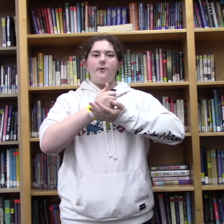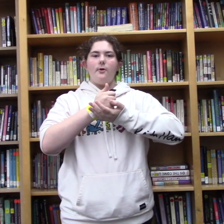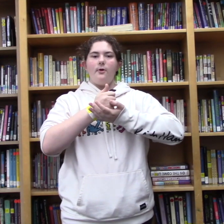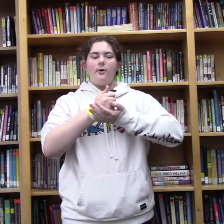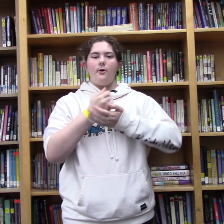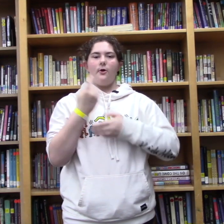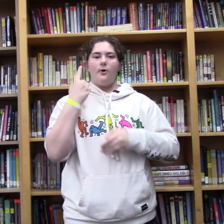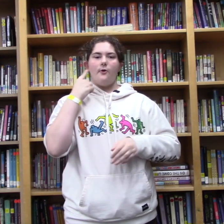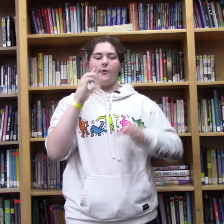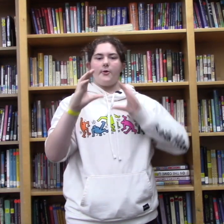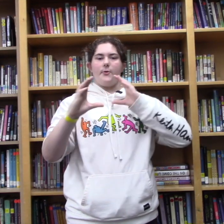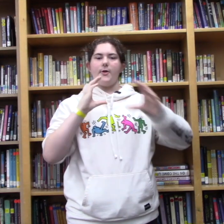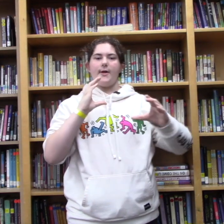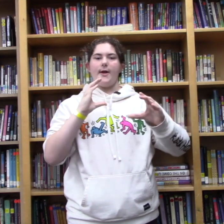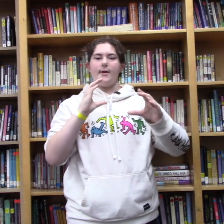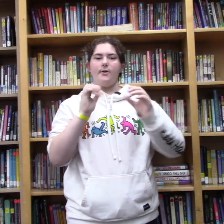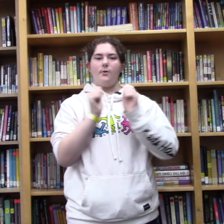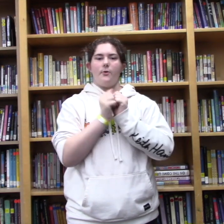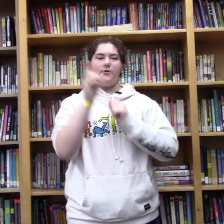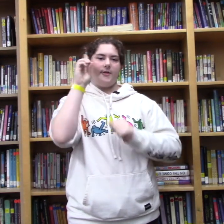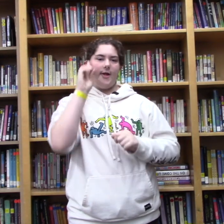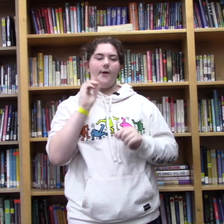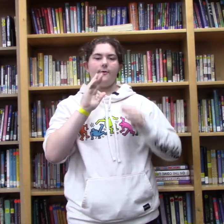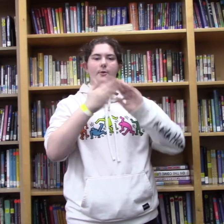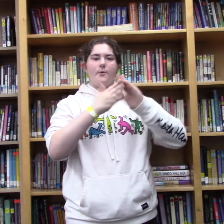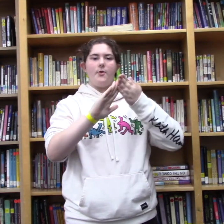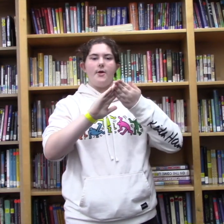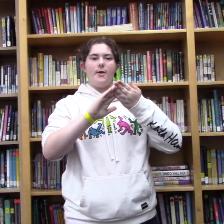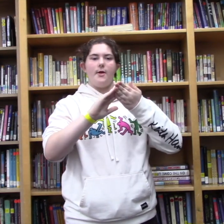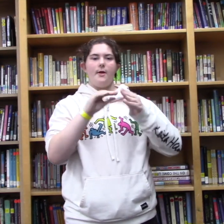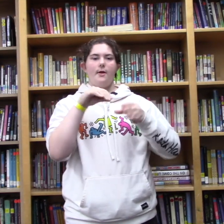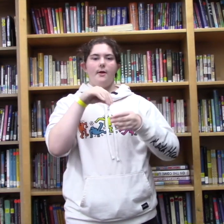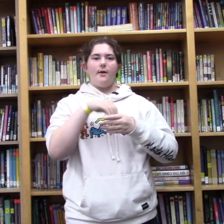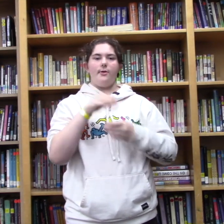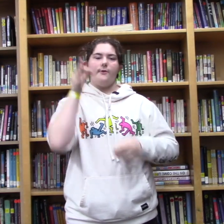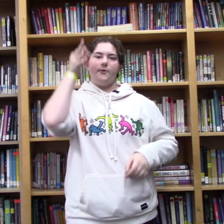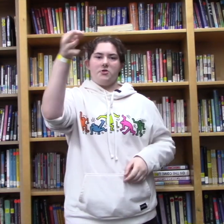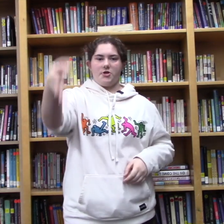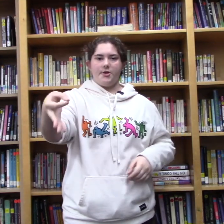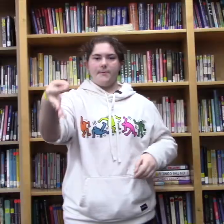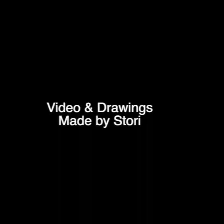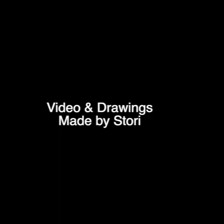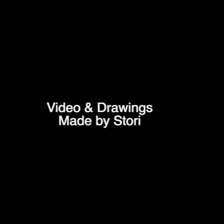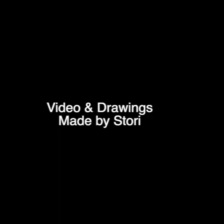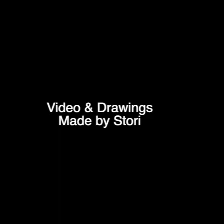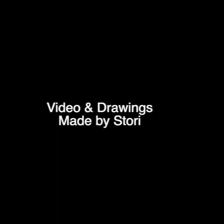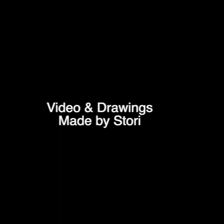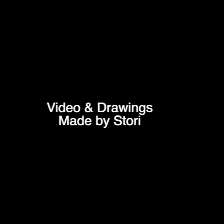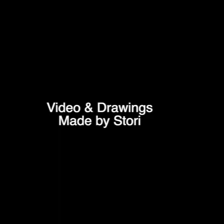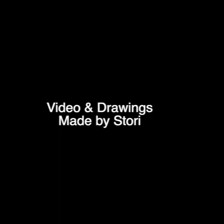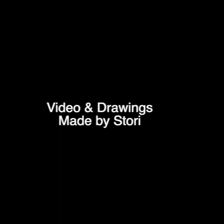for communicating with the Deaf community in the future. Goodbye.